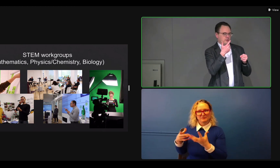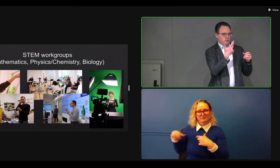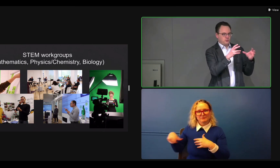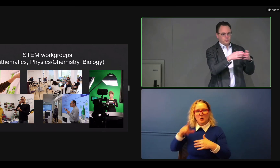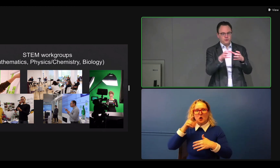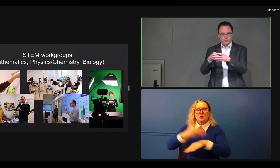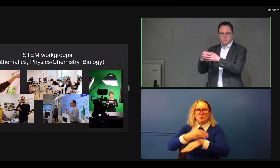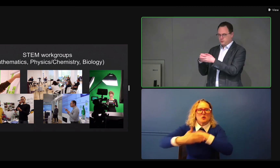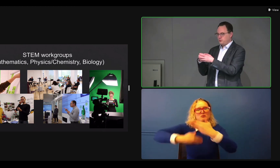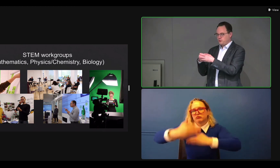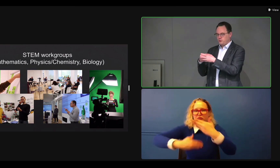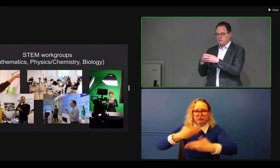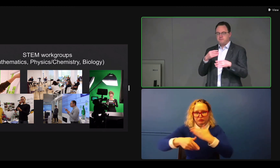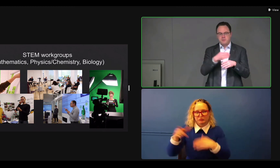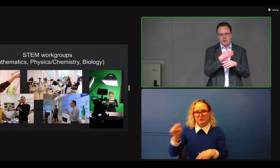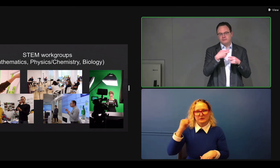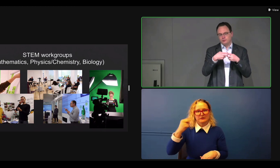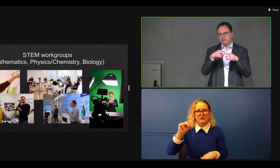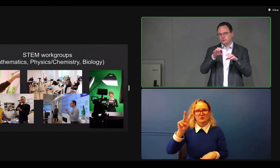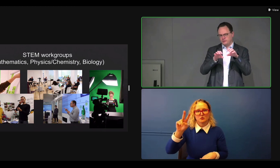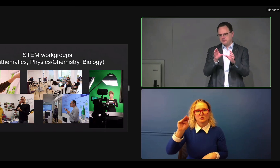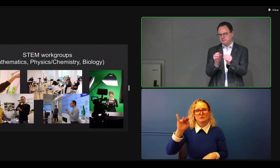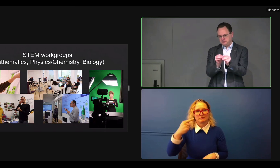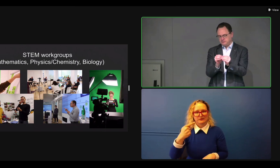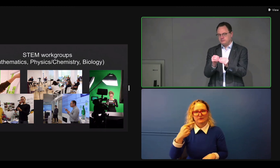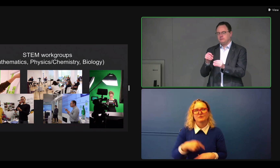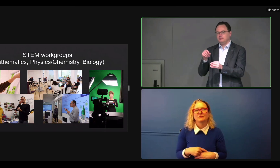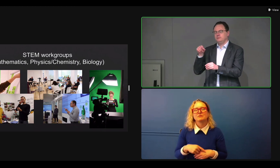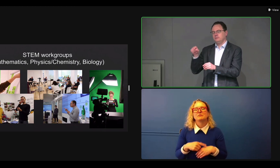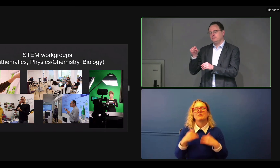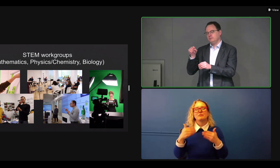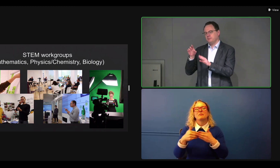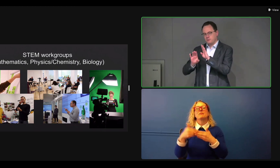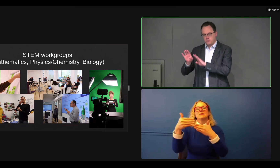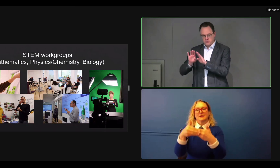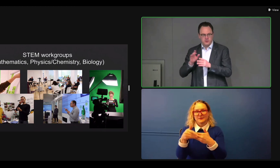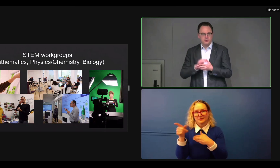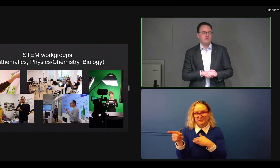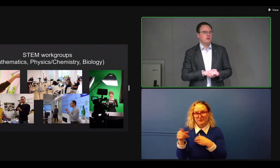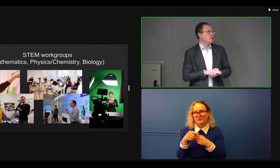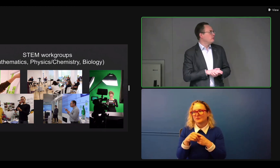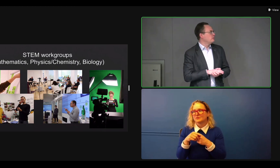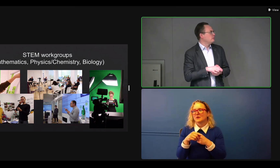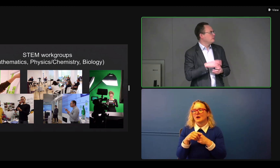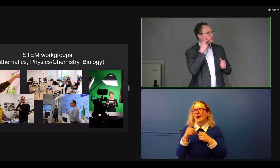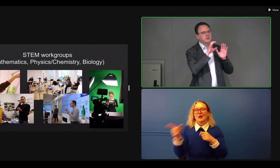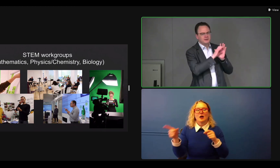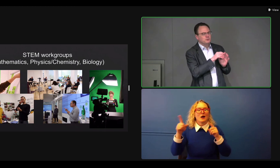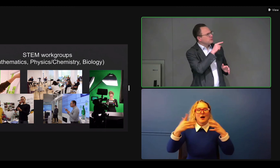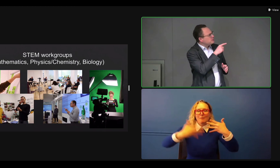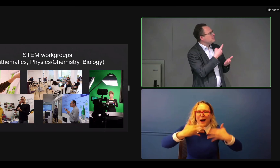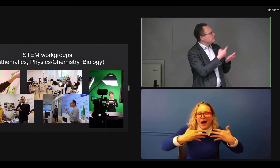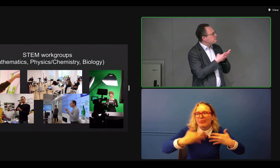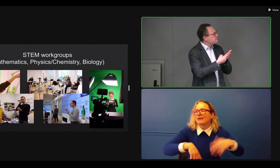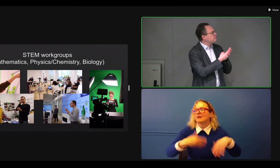As I mentioned, we had 3 separate workshops, so 3 separate working groups, one focusing on mathematics, another on physics and chemistry, and a third